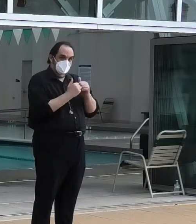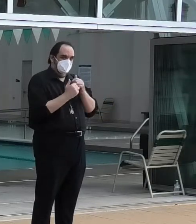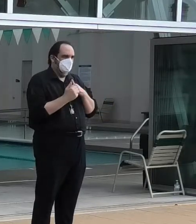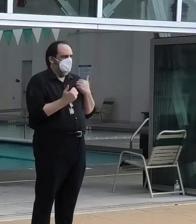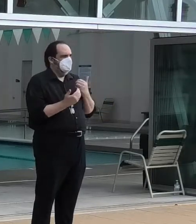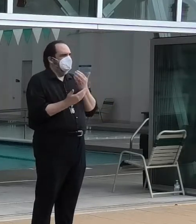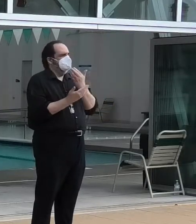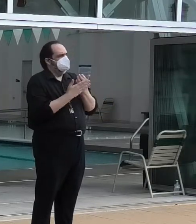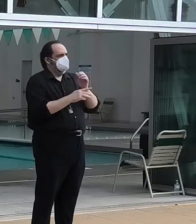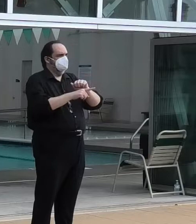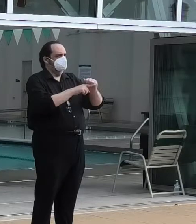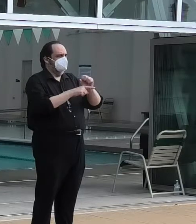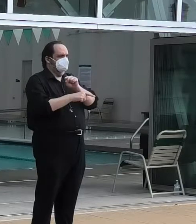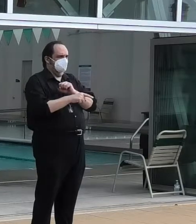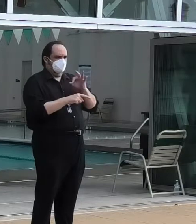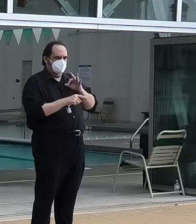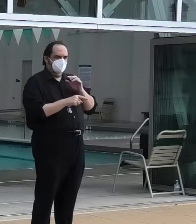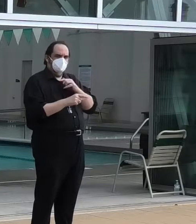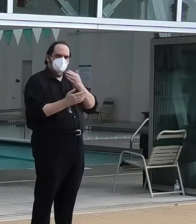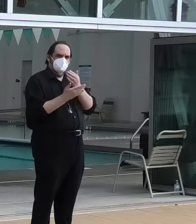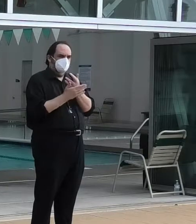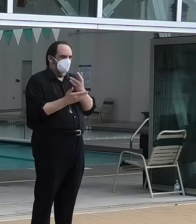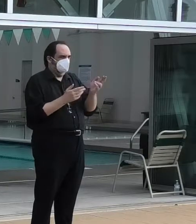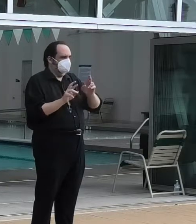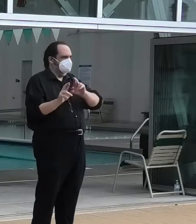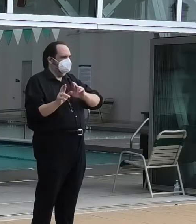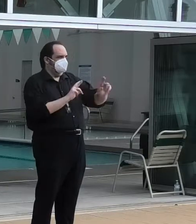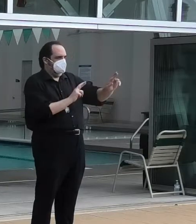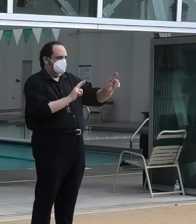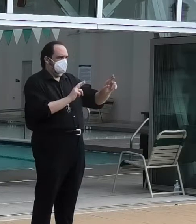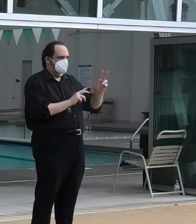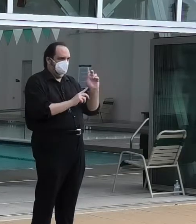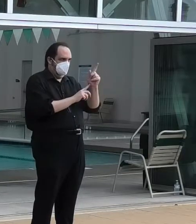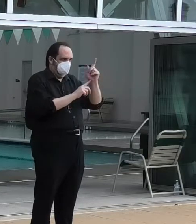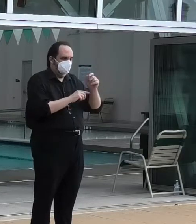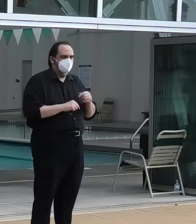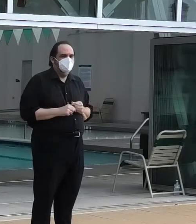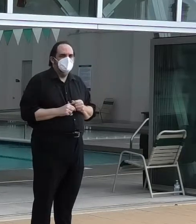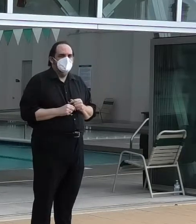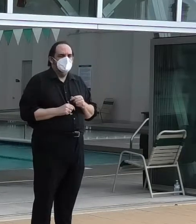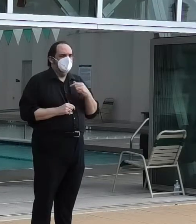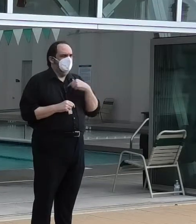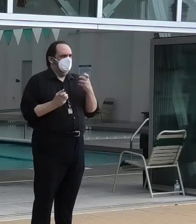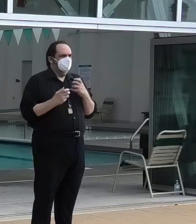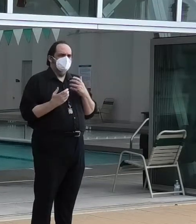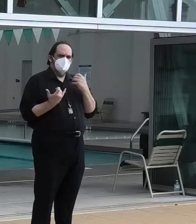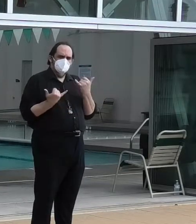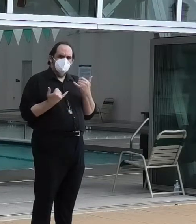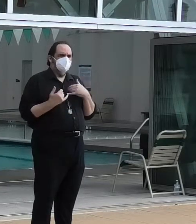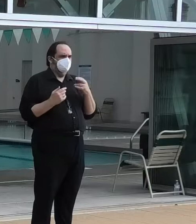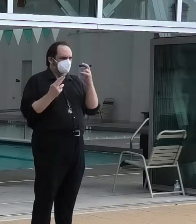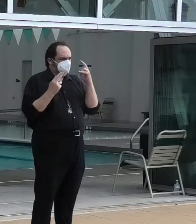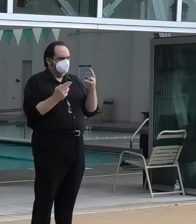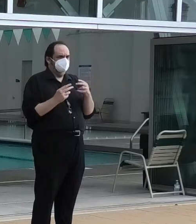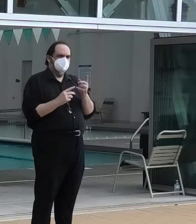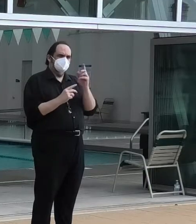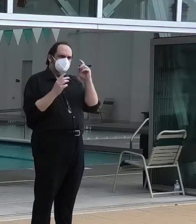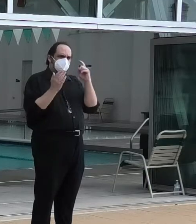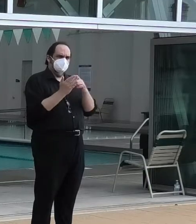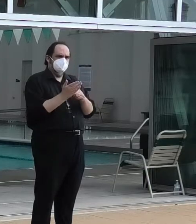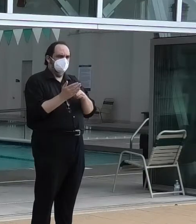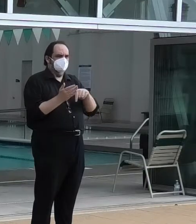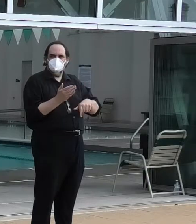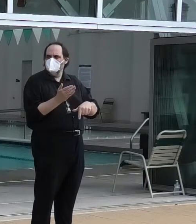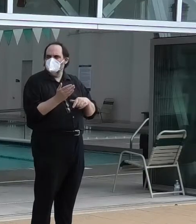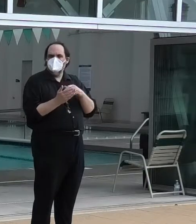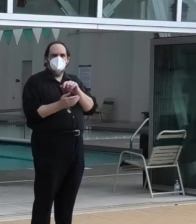well-trained staff and helpful resources such as AEDs. I would like to take a second to recognize that our recreation